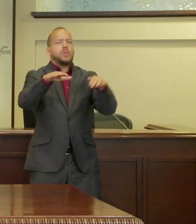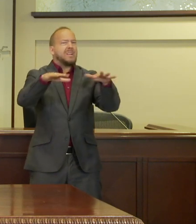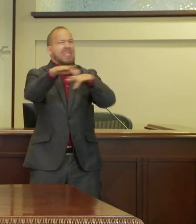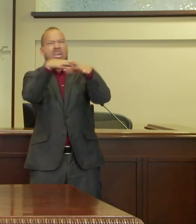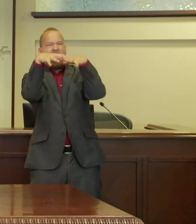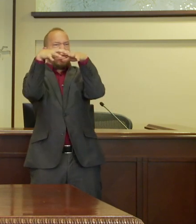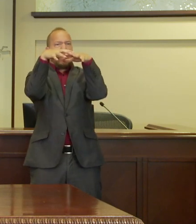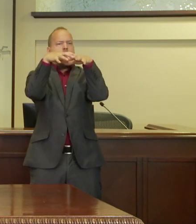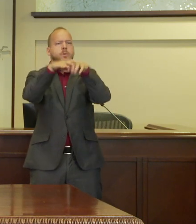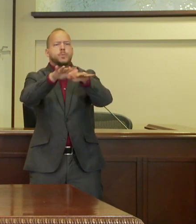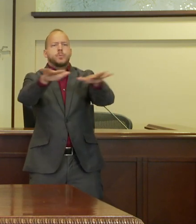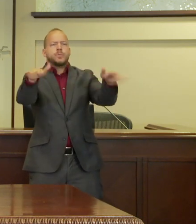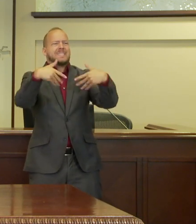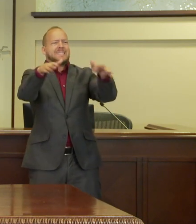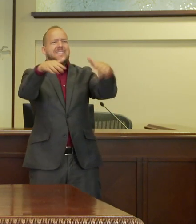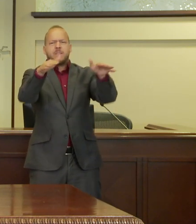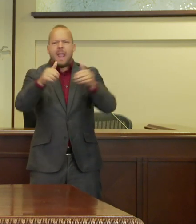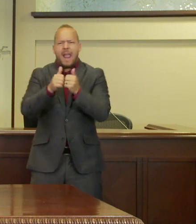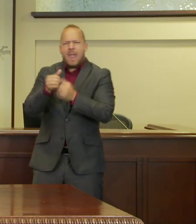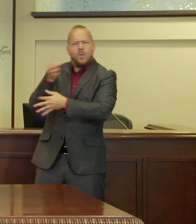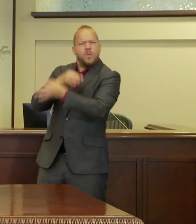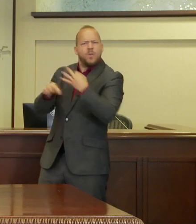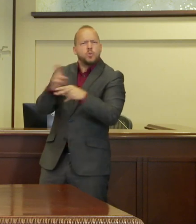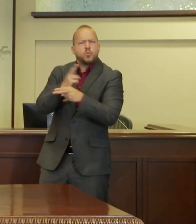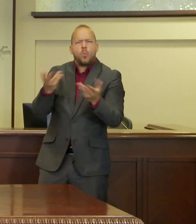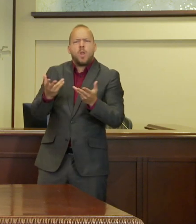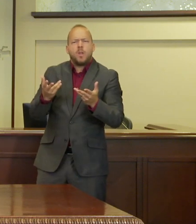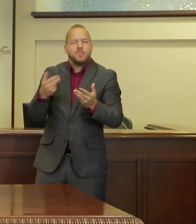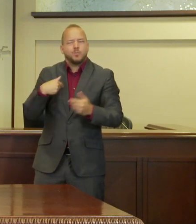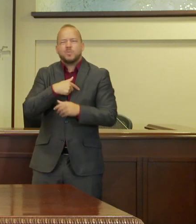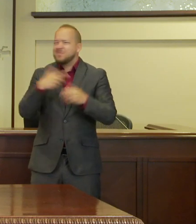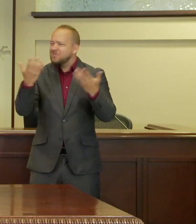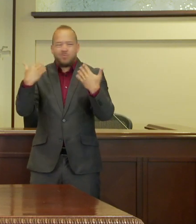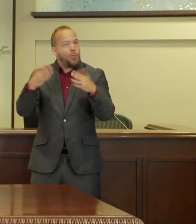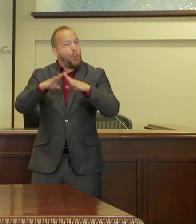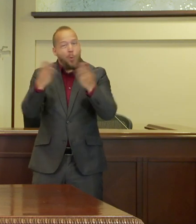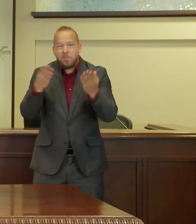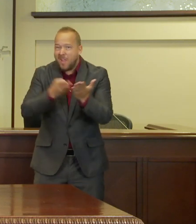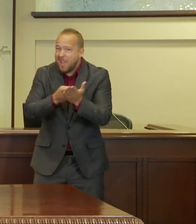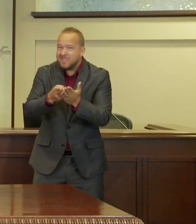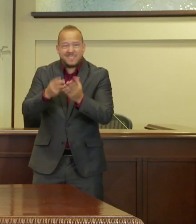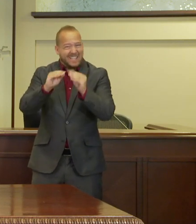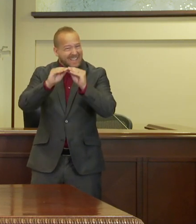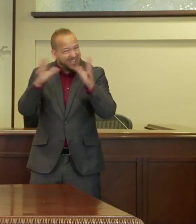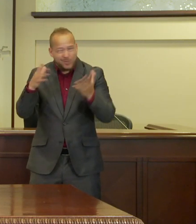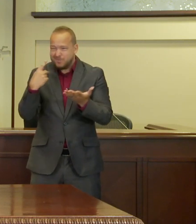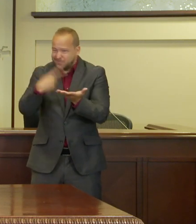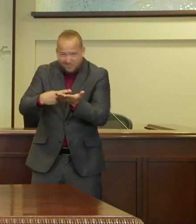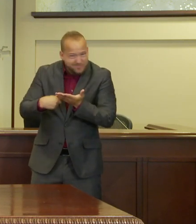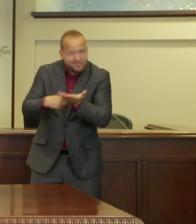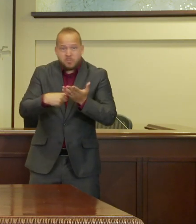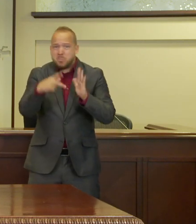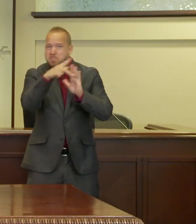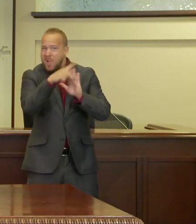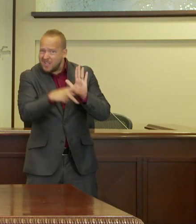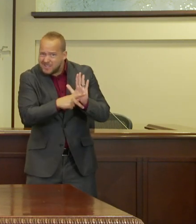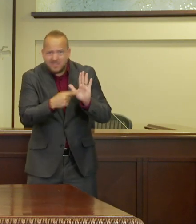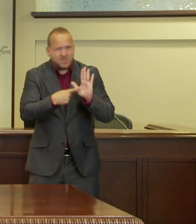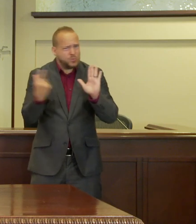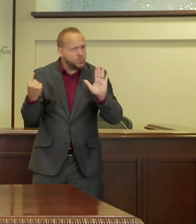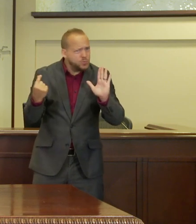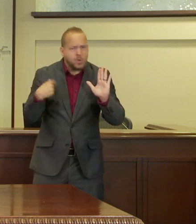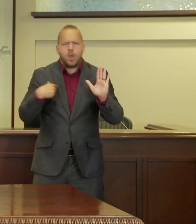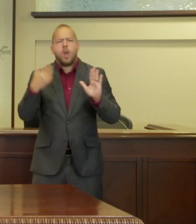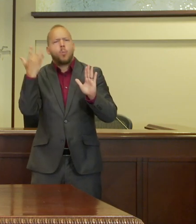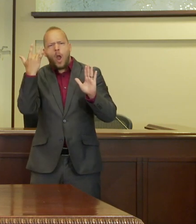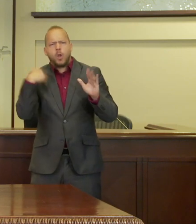and transparent conversation with the public about, number one, what our policies are, why we use it, what we use it for, what the impacts